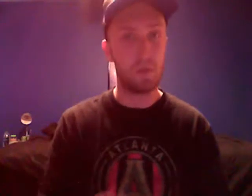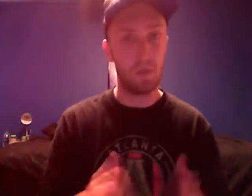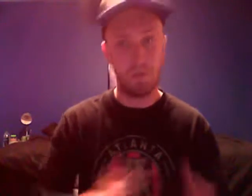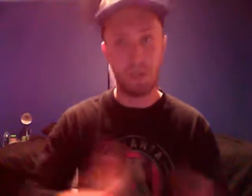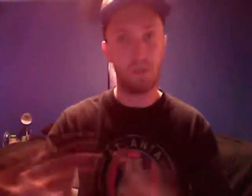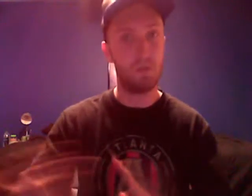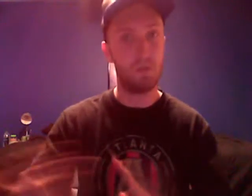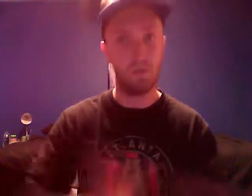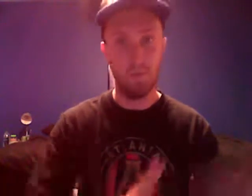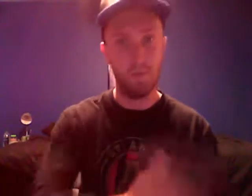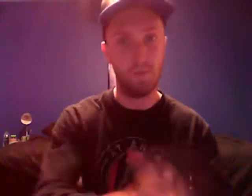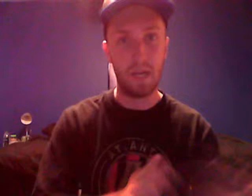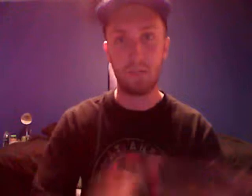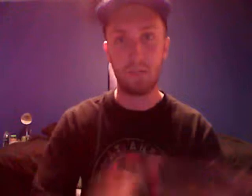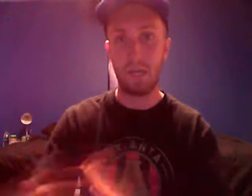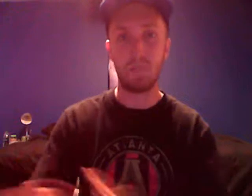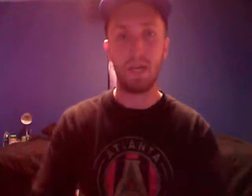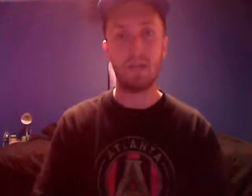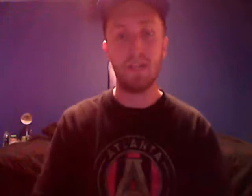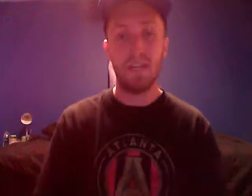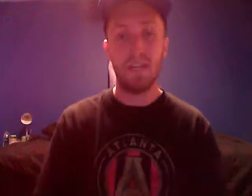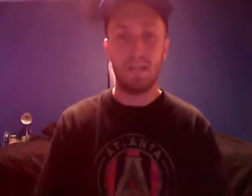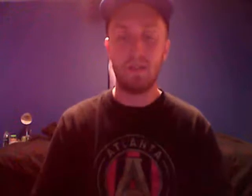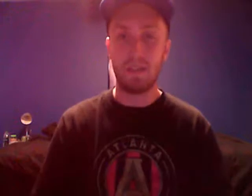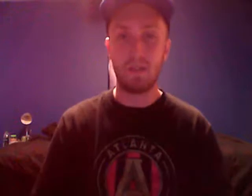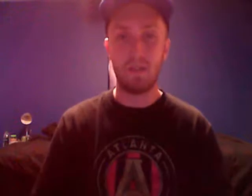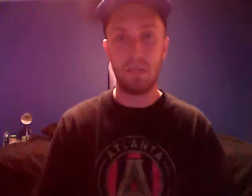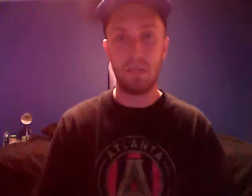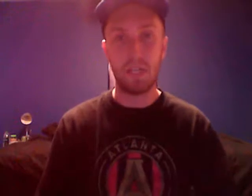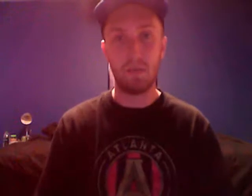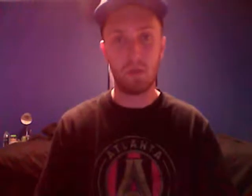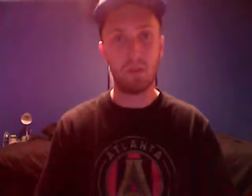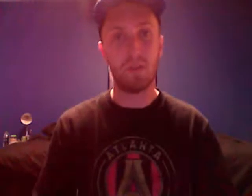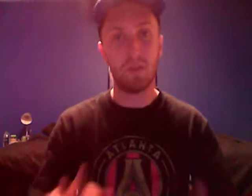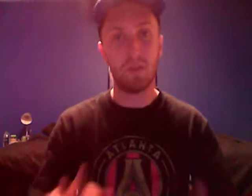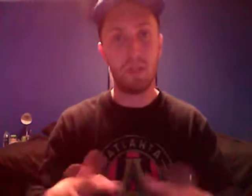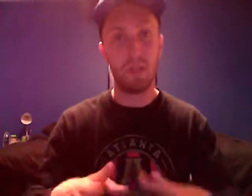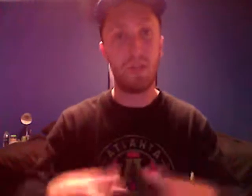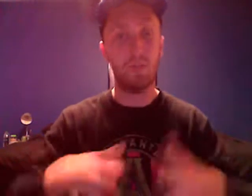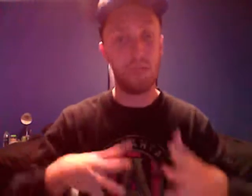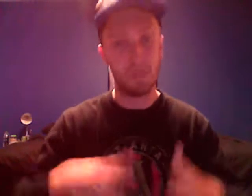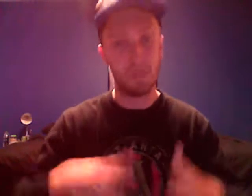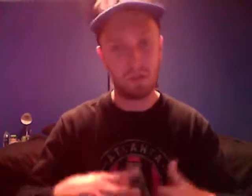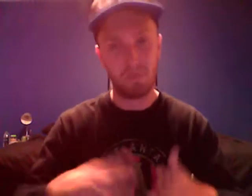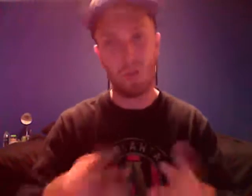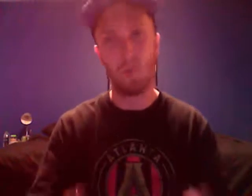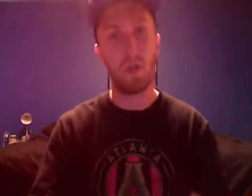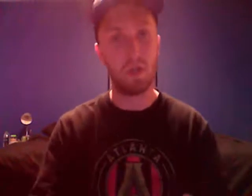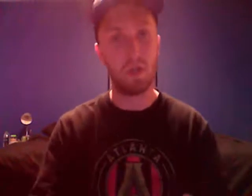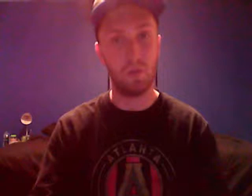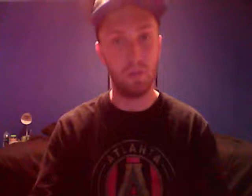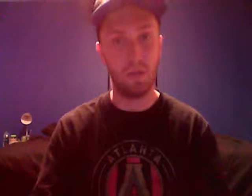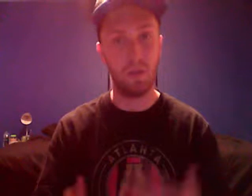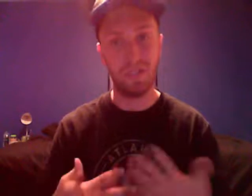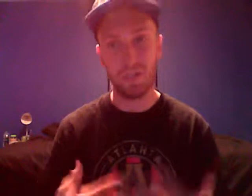you know, making sure move, pass. It felt like there were too many times earlier in the game where he's just holding on to it a bit long. He's not